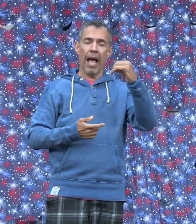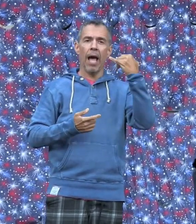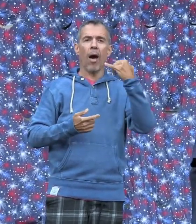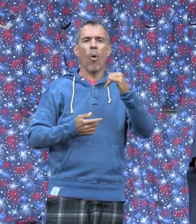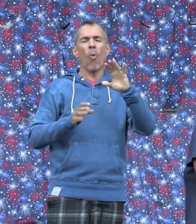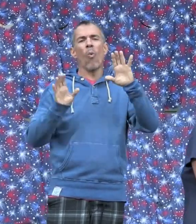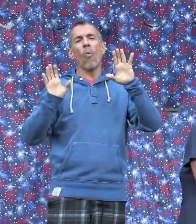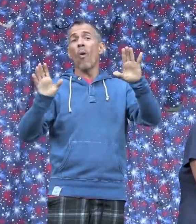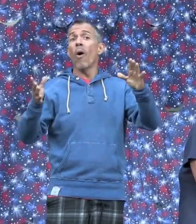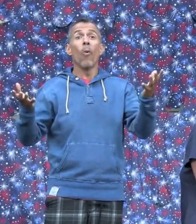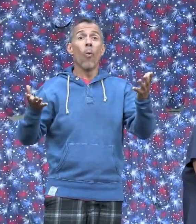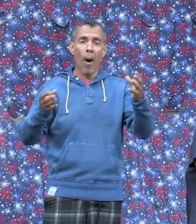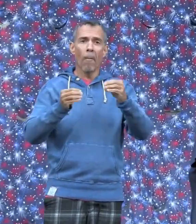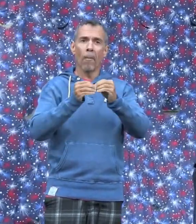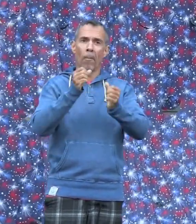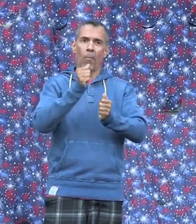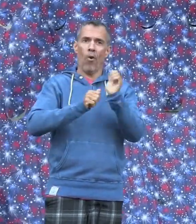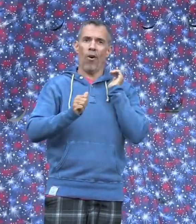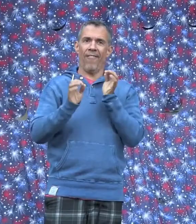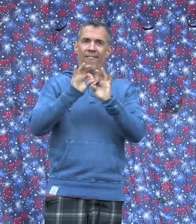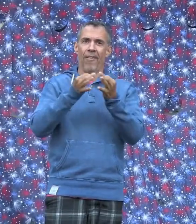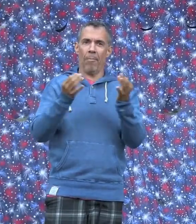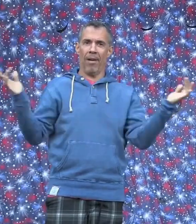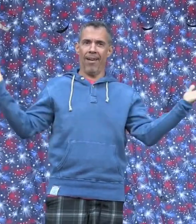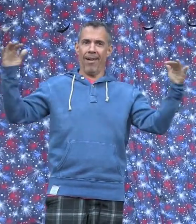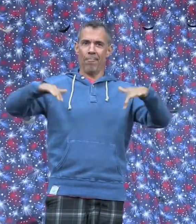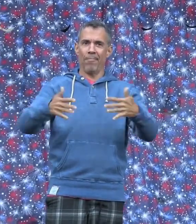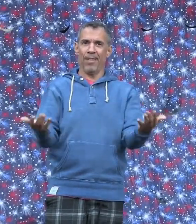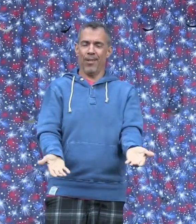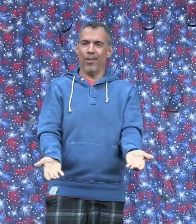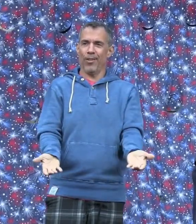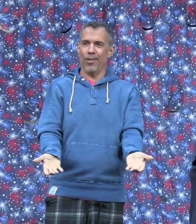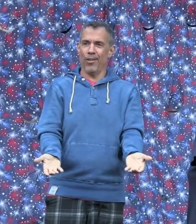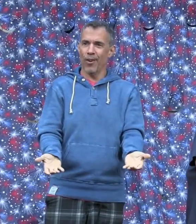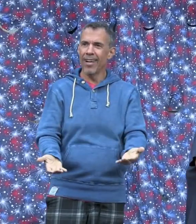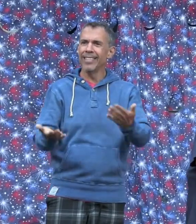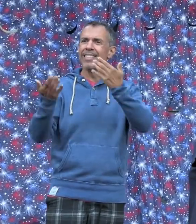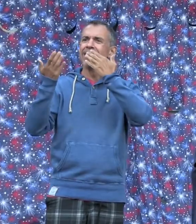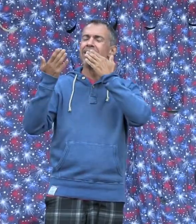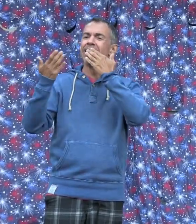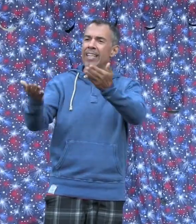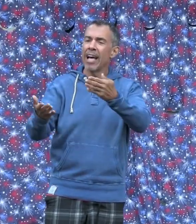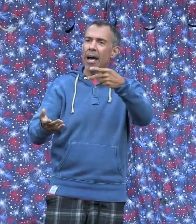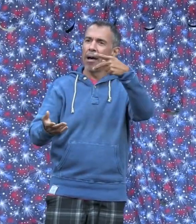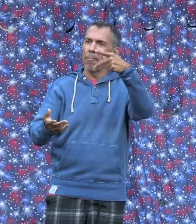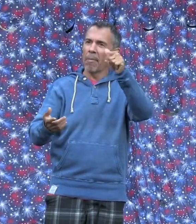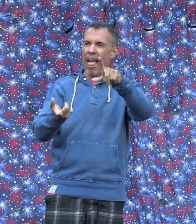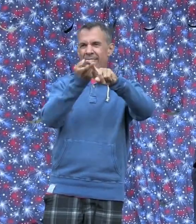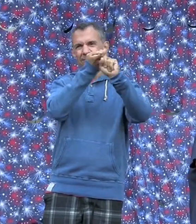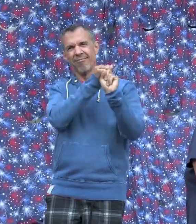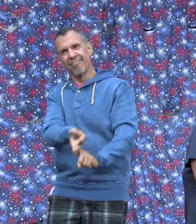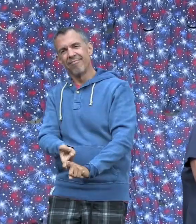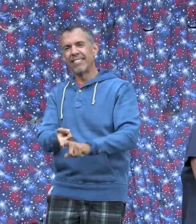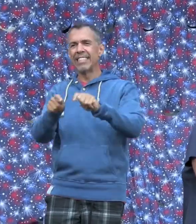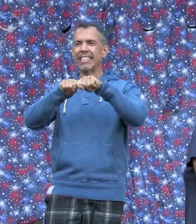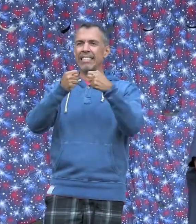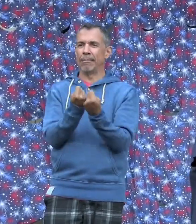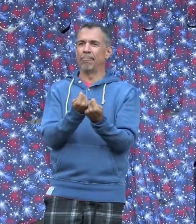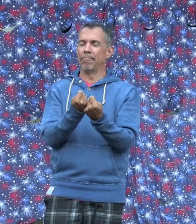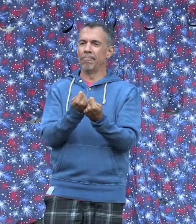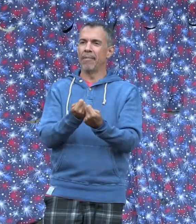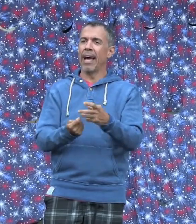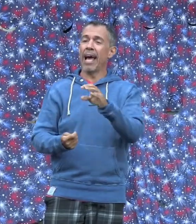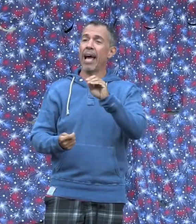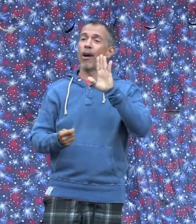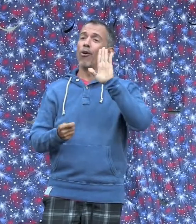year to have most of our family here. Thank you, pal, Grundowski team, and